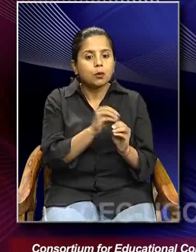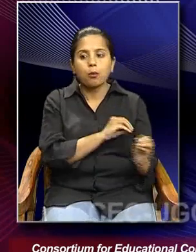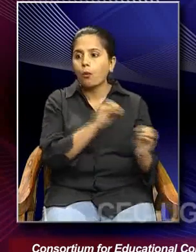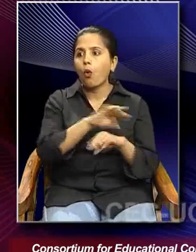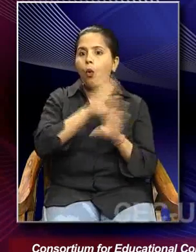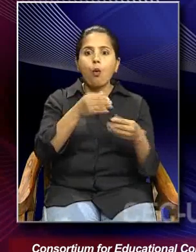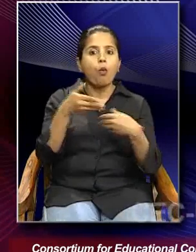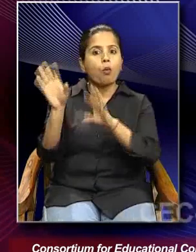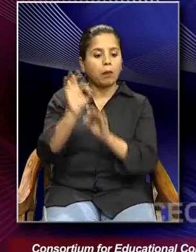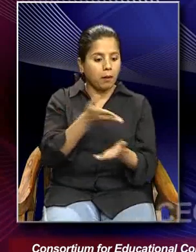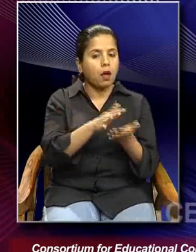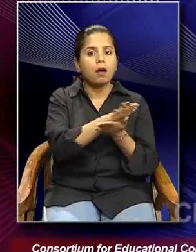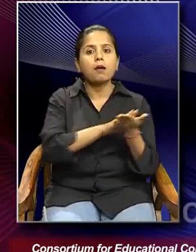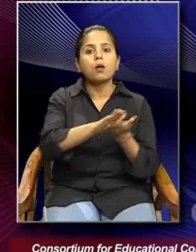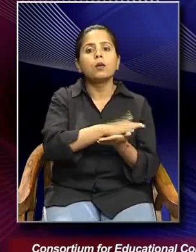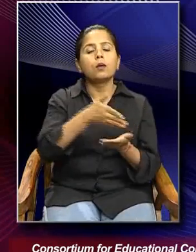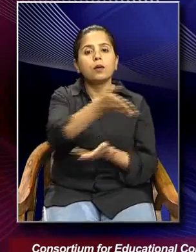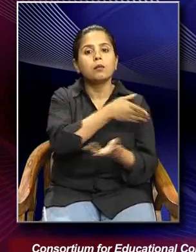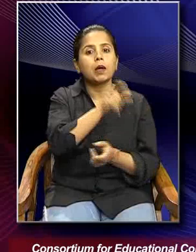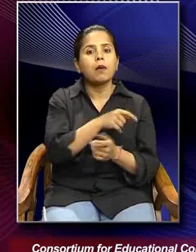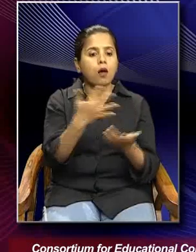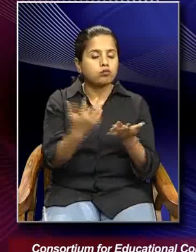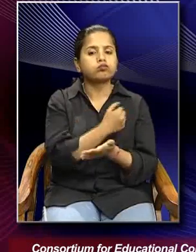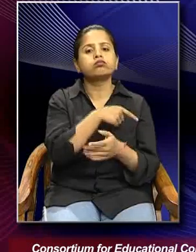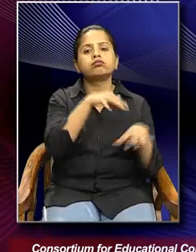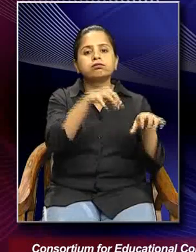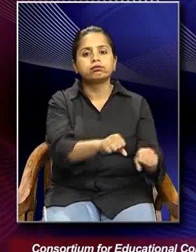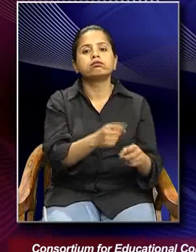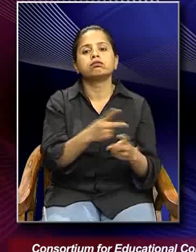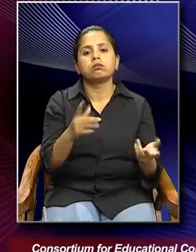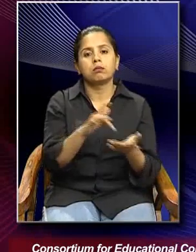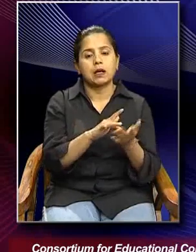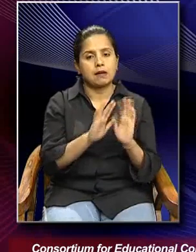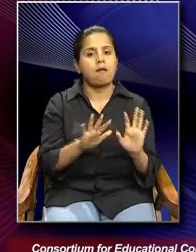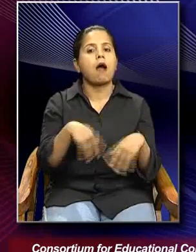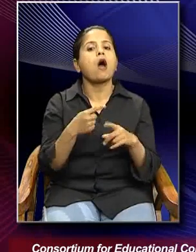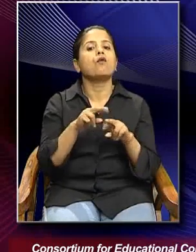people from nearby places come and occupy to fill these vacuums.